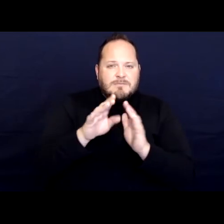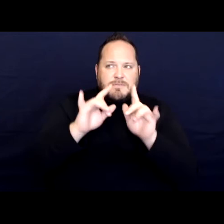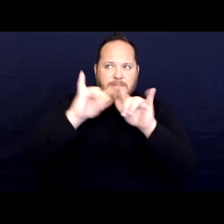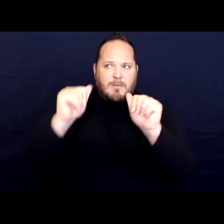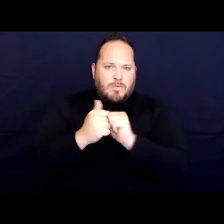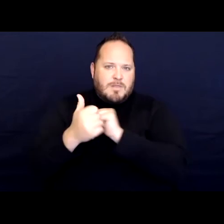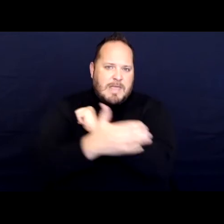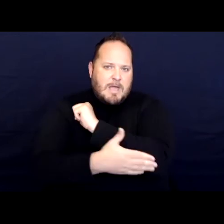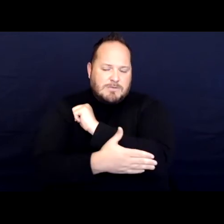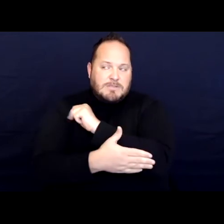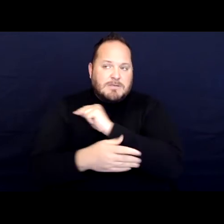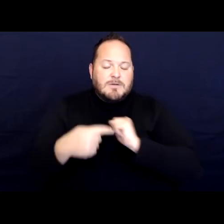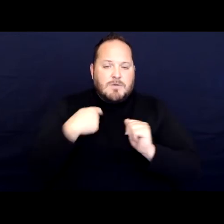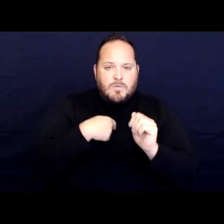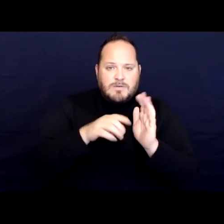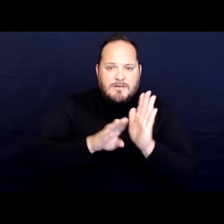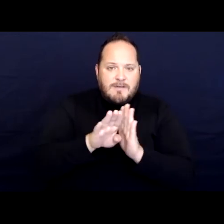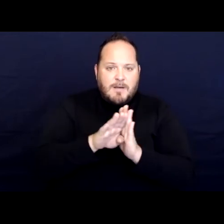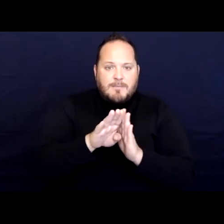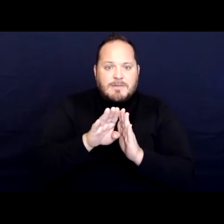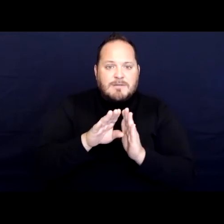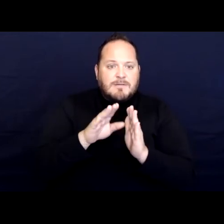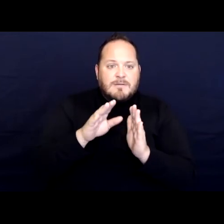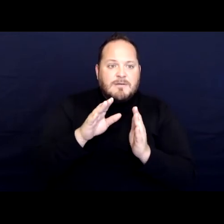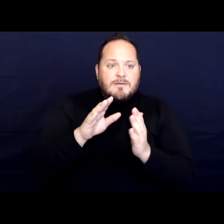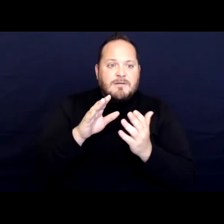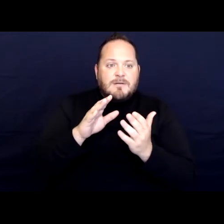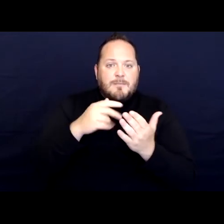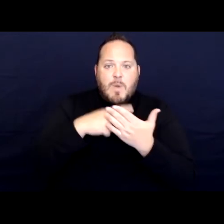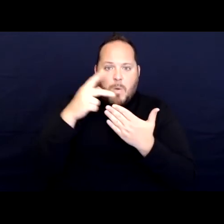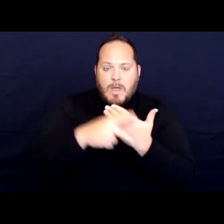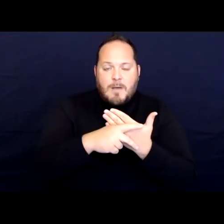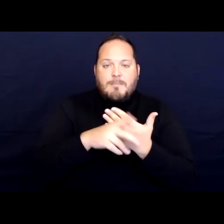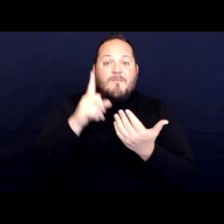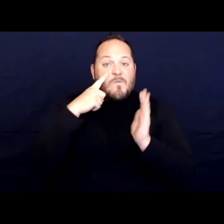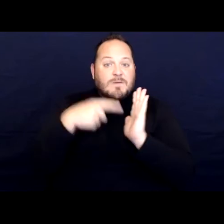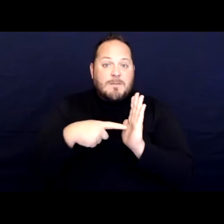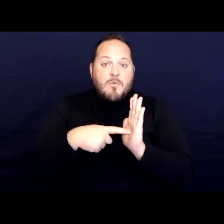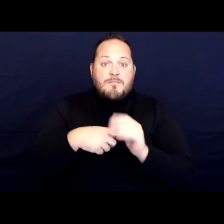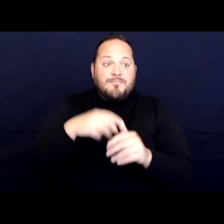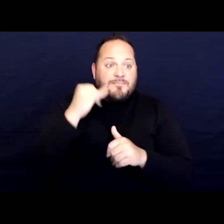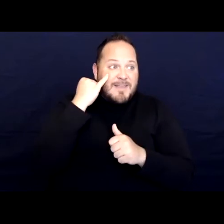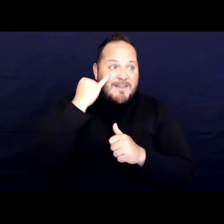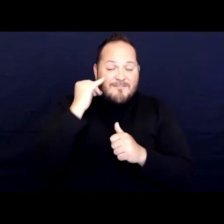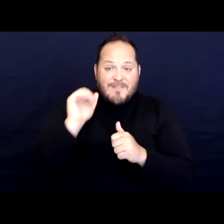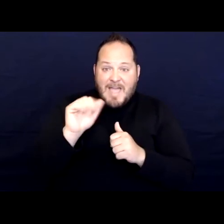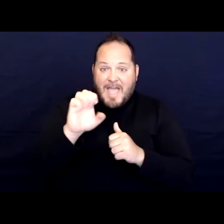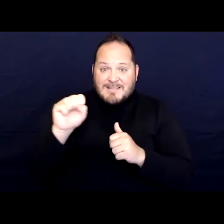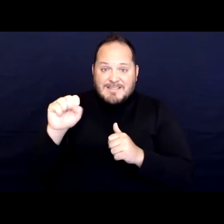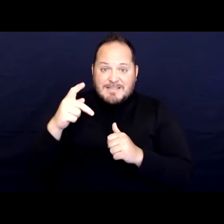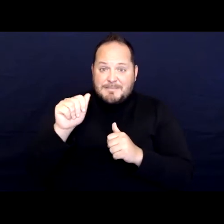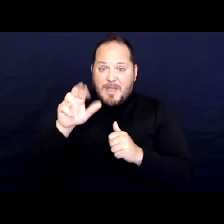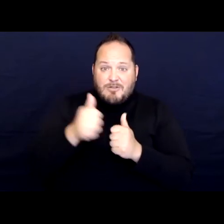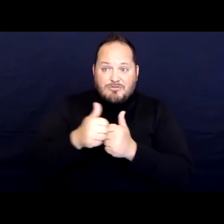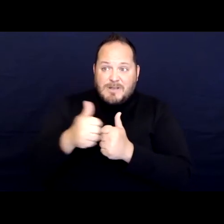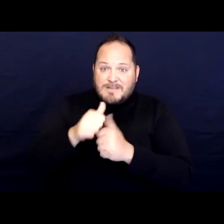like, if access paratransit was an issue getting to vaccination sites, because you go